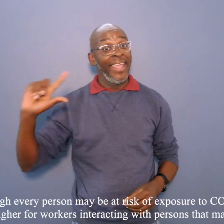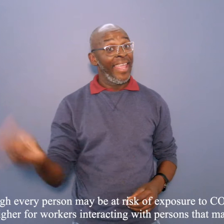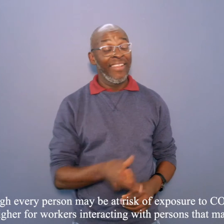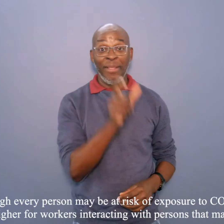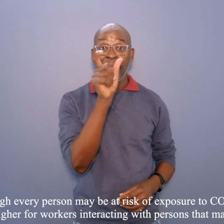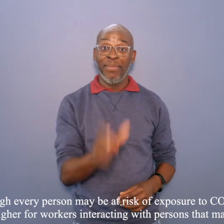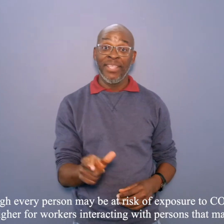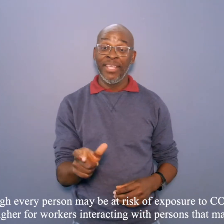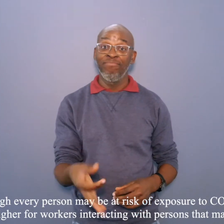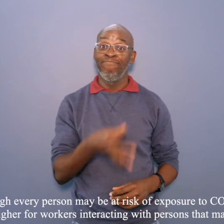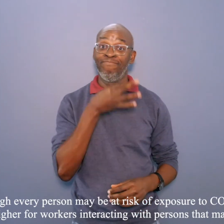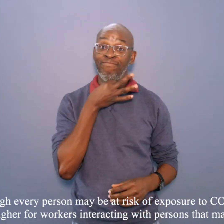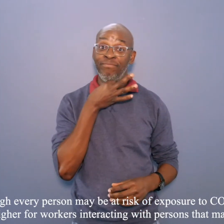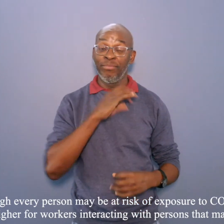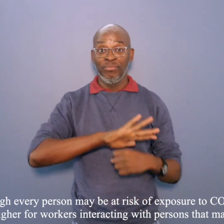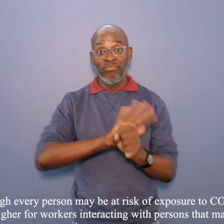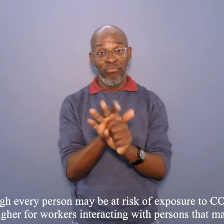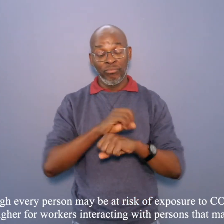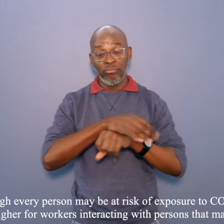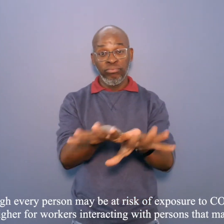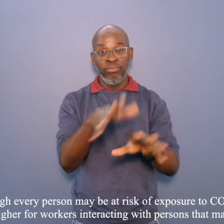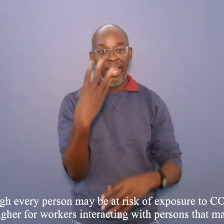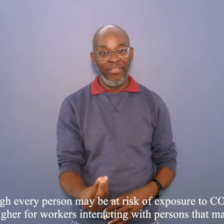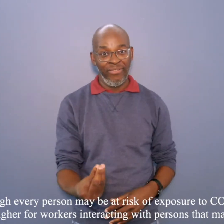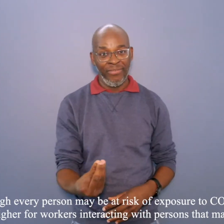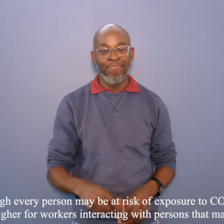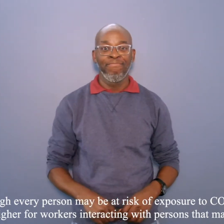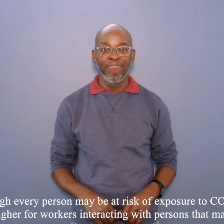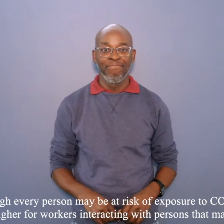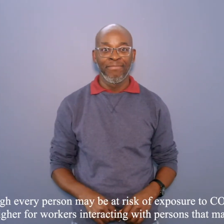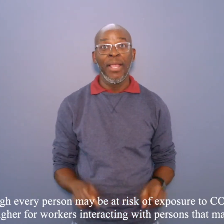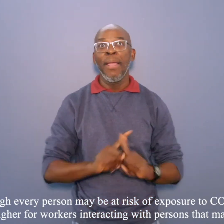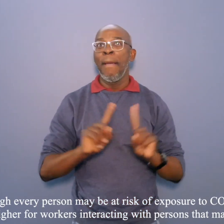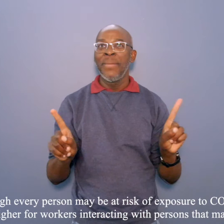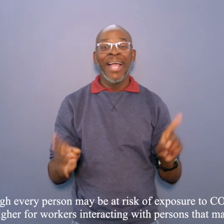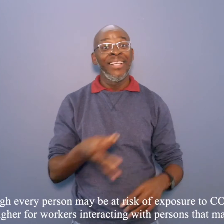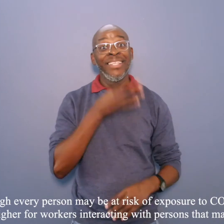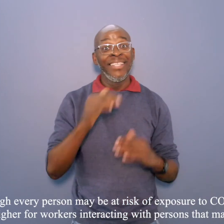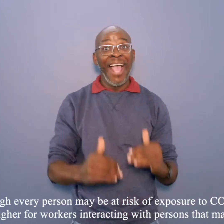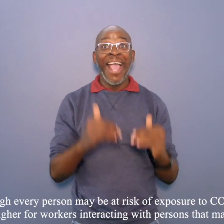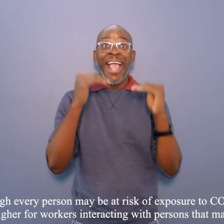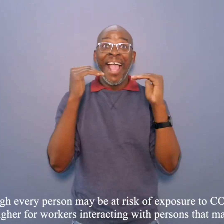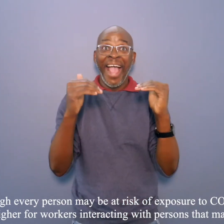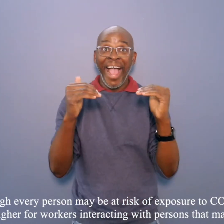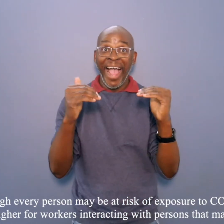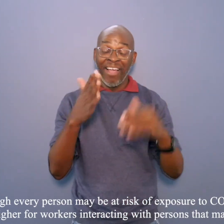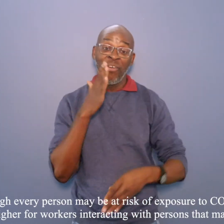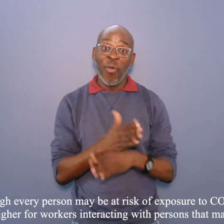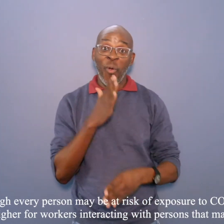Although everyone may be at risk of exposure to COVID-19, the risk is higher for workers interacting